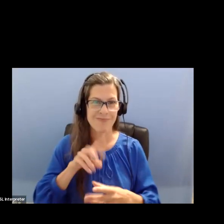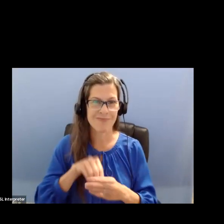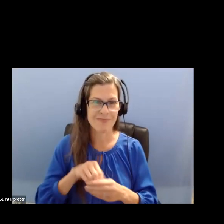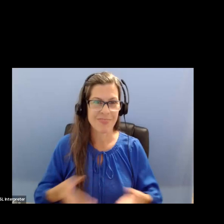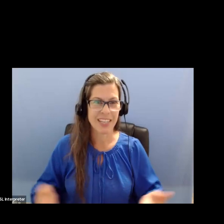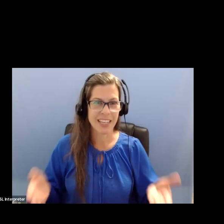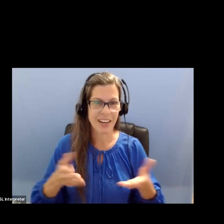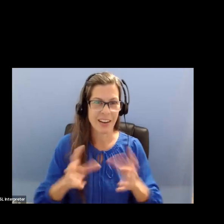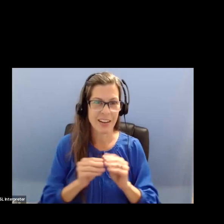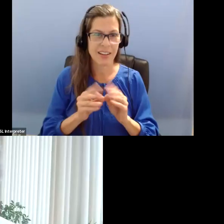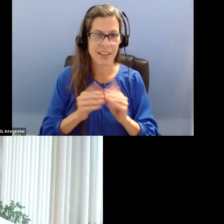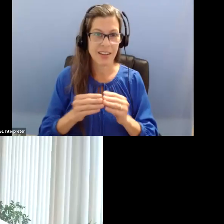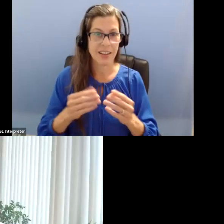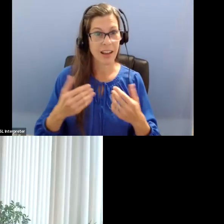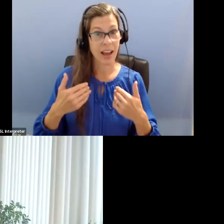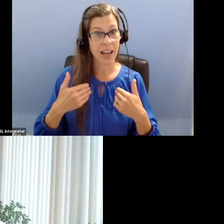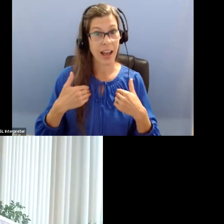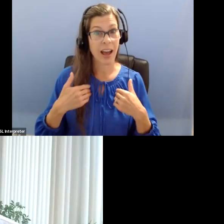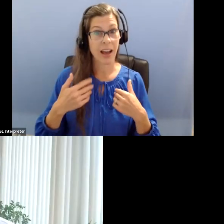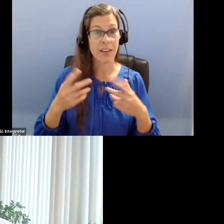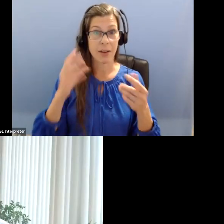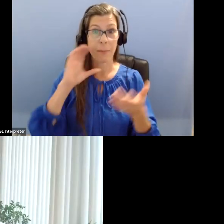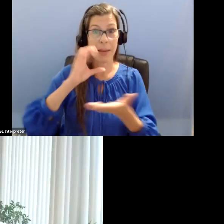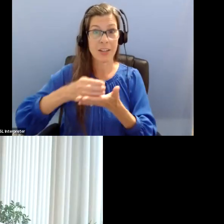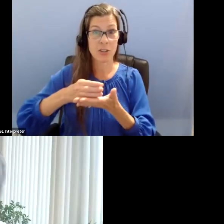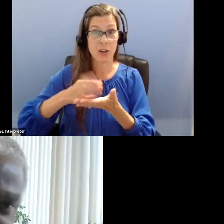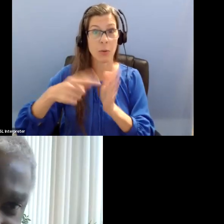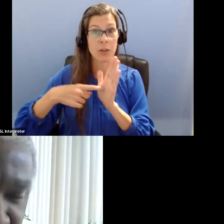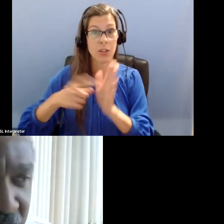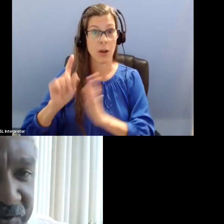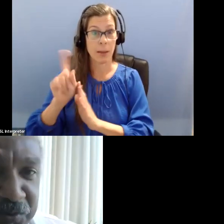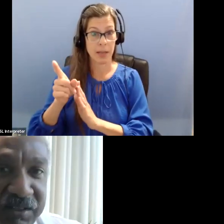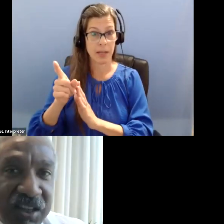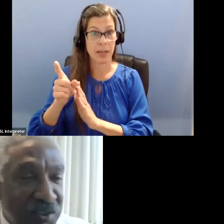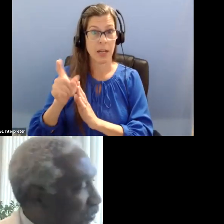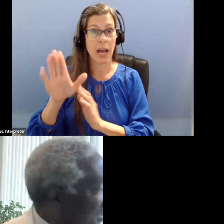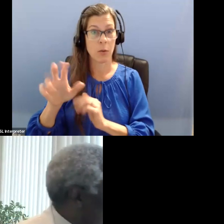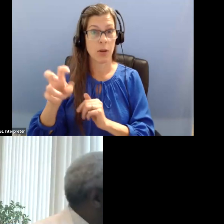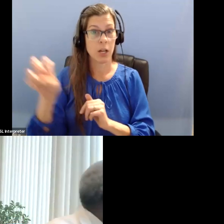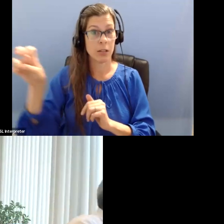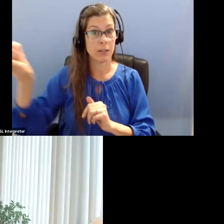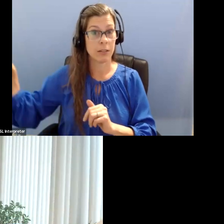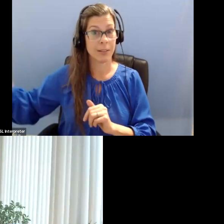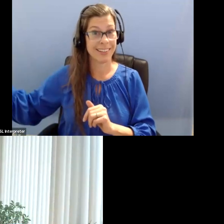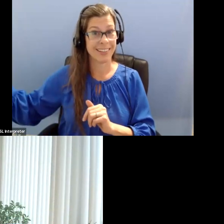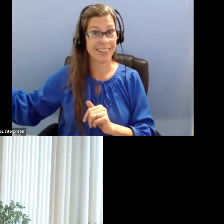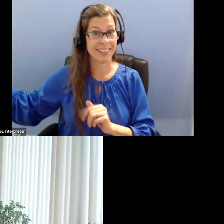I have a visual aid that I'll explain in a minute, but I'm going to scoot off screen just